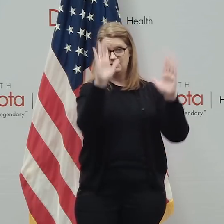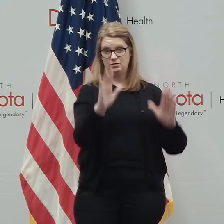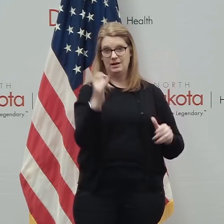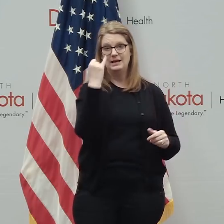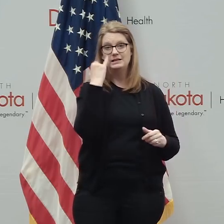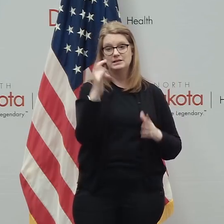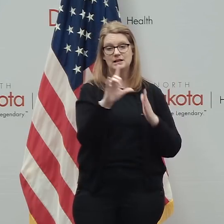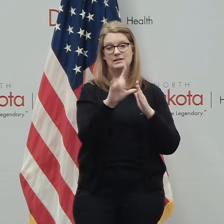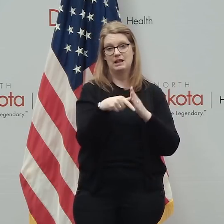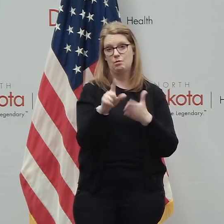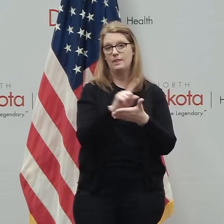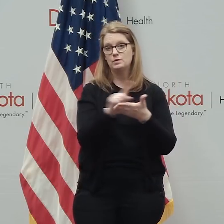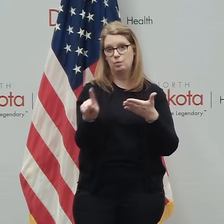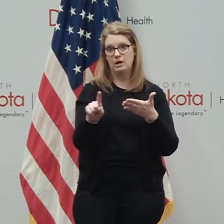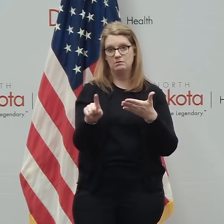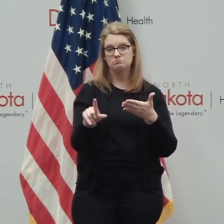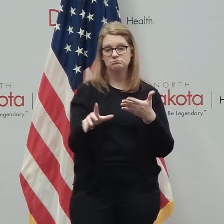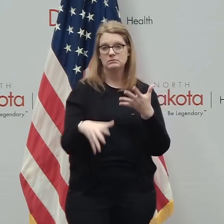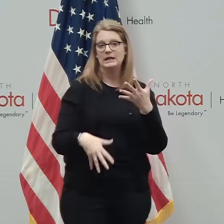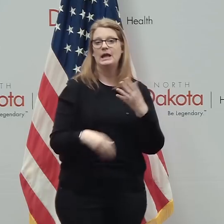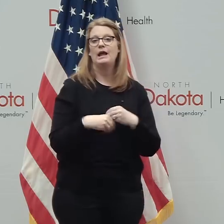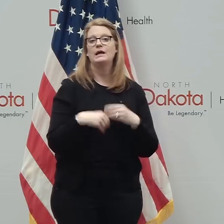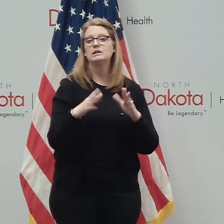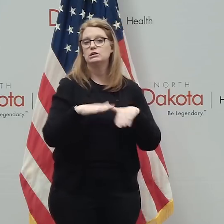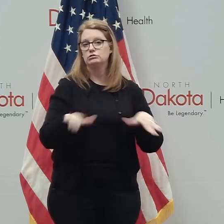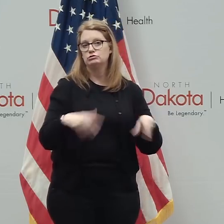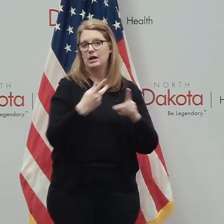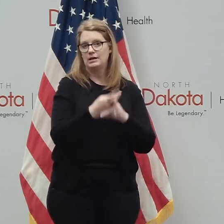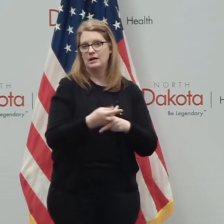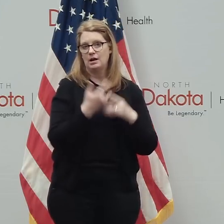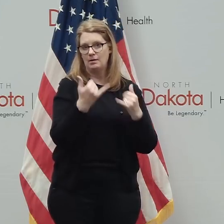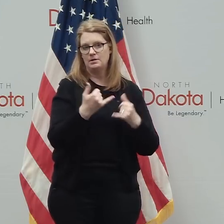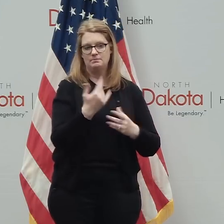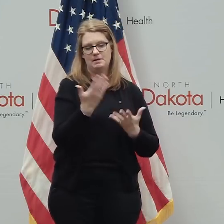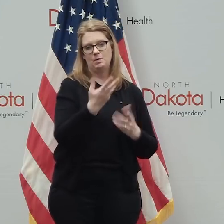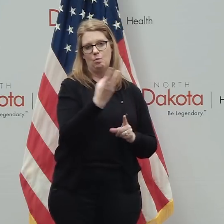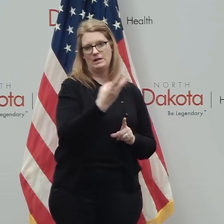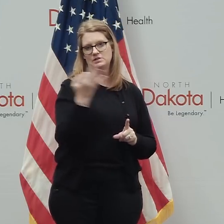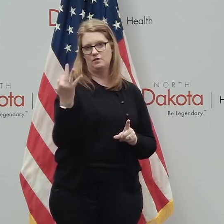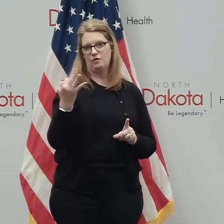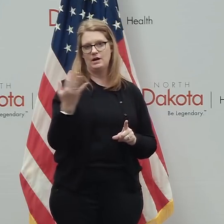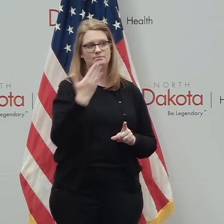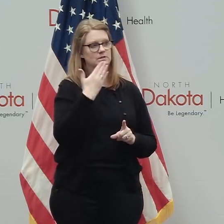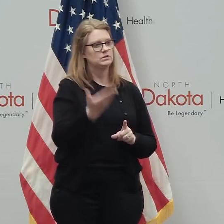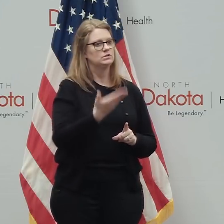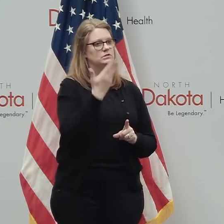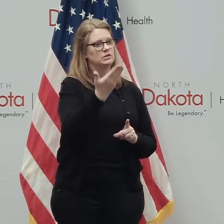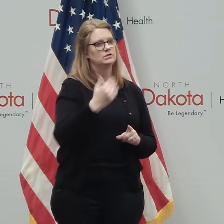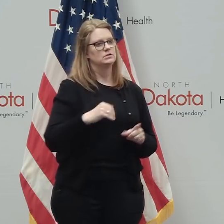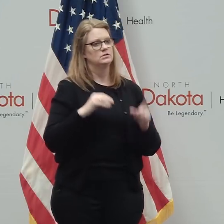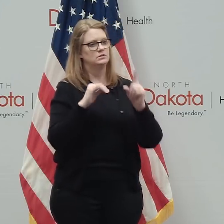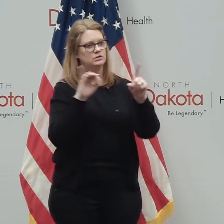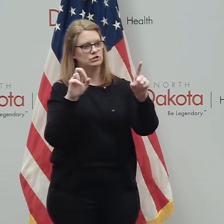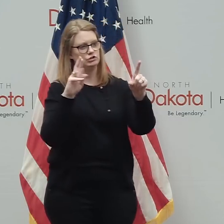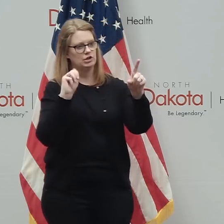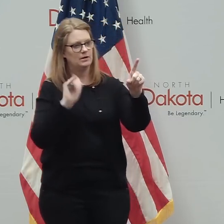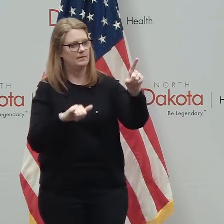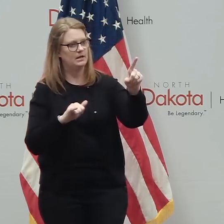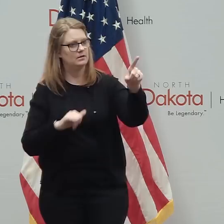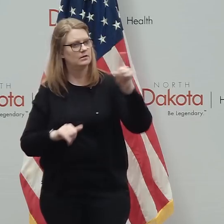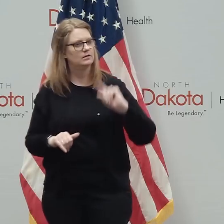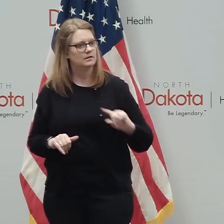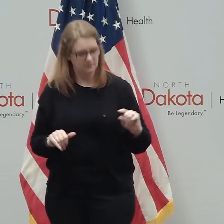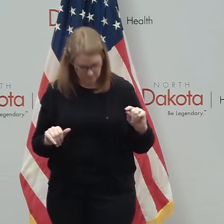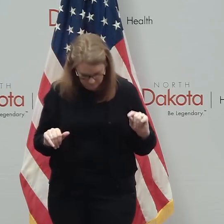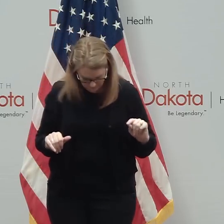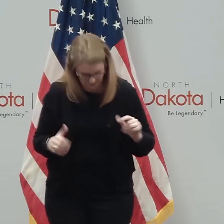on this week we'll add a child care update to either Wednesday or Friday. So good suggestion. Jeremy, and